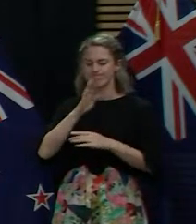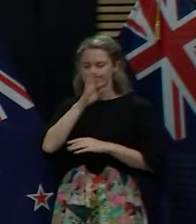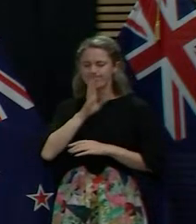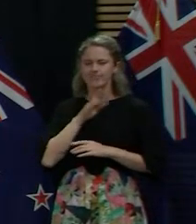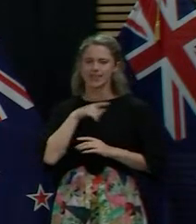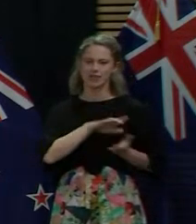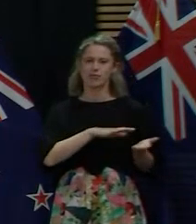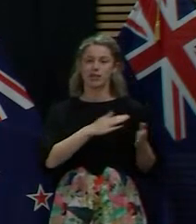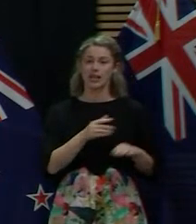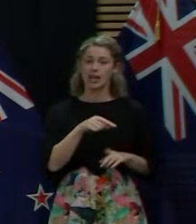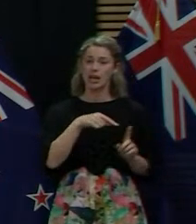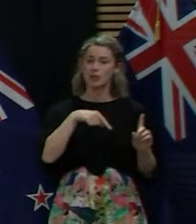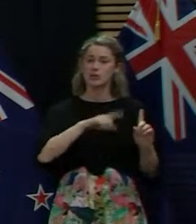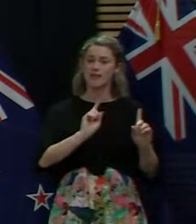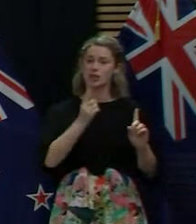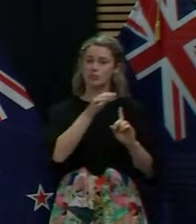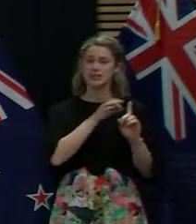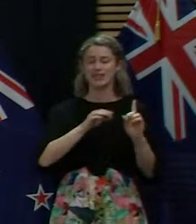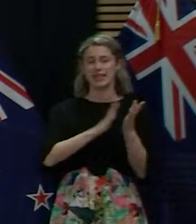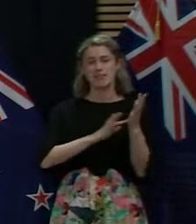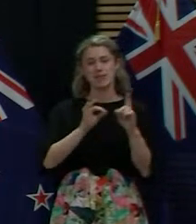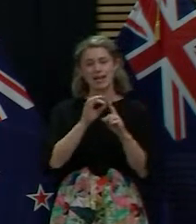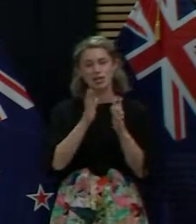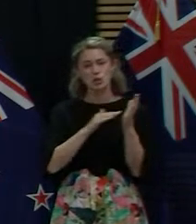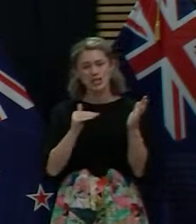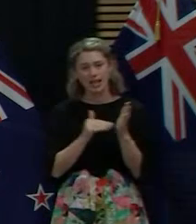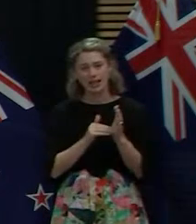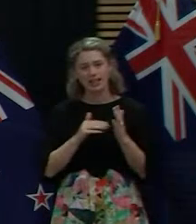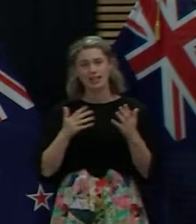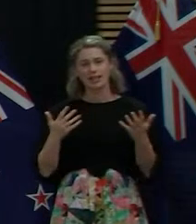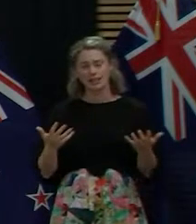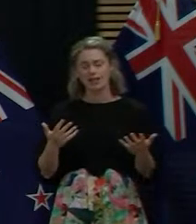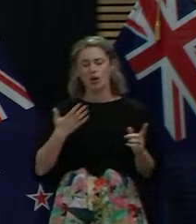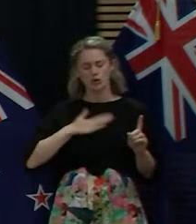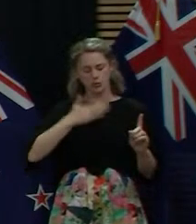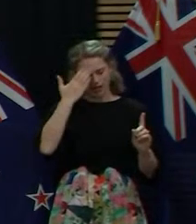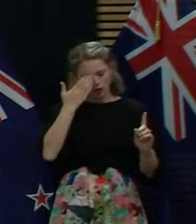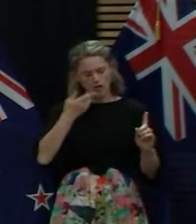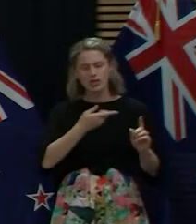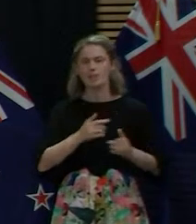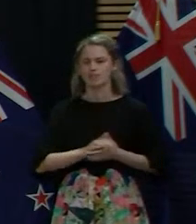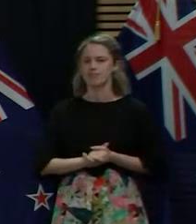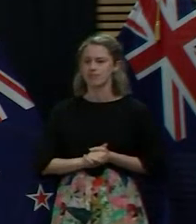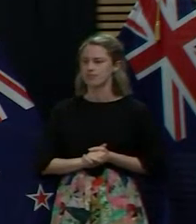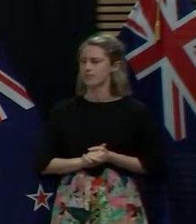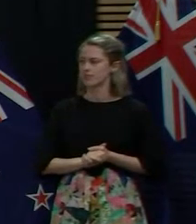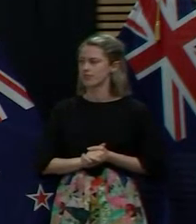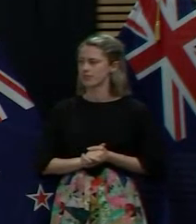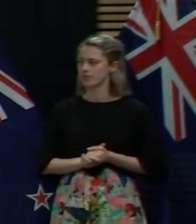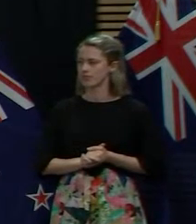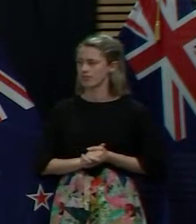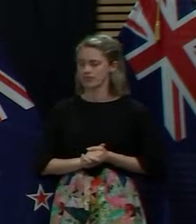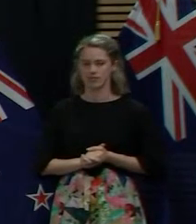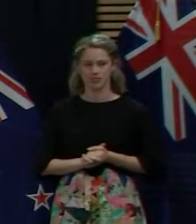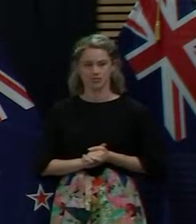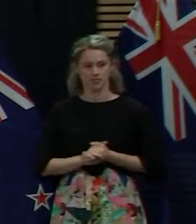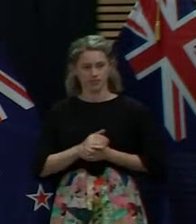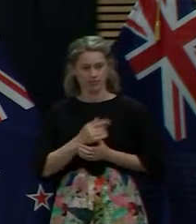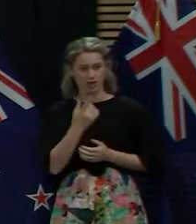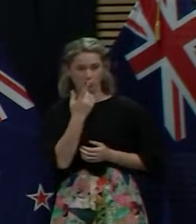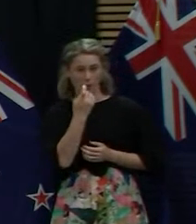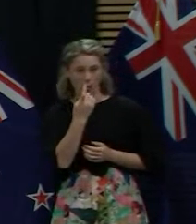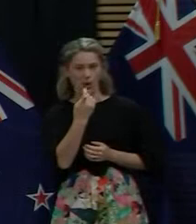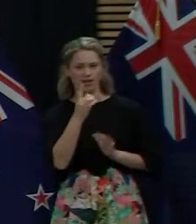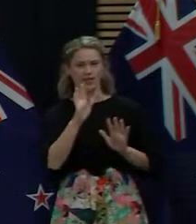the first Pacific MP in New Zealand, and so I do want to acknowledge that. And sorry, in the front,